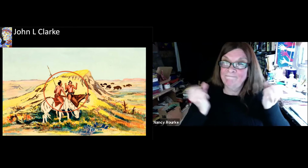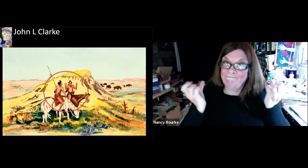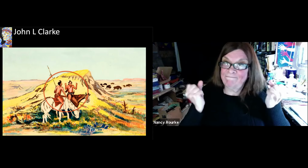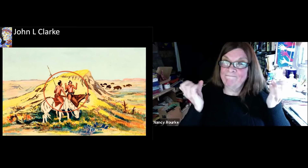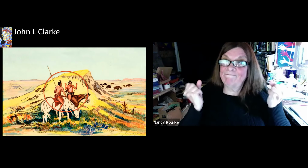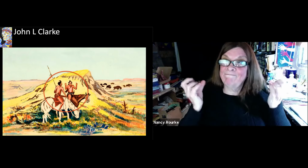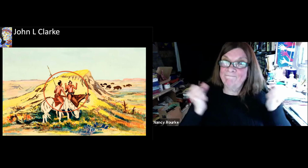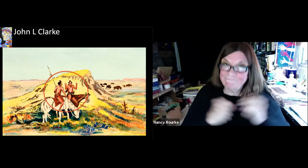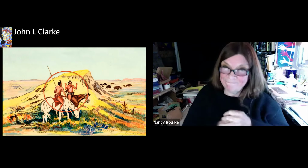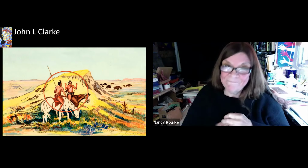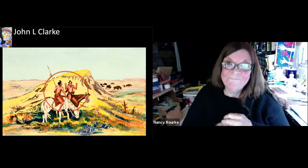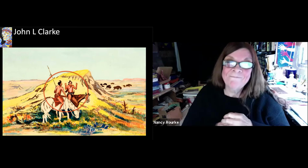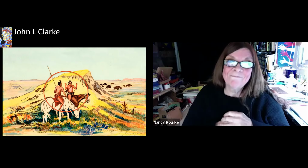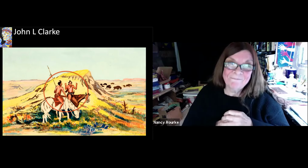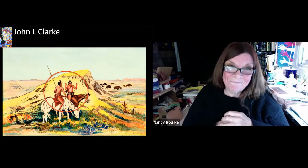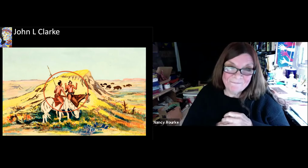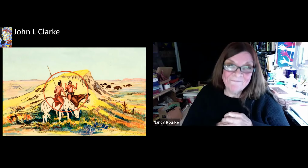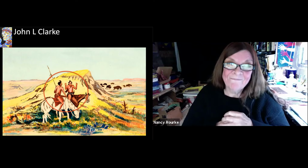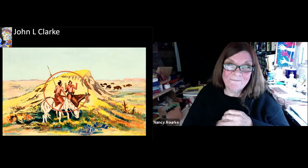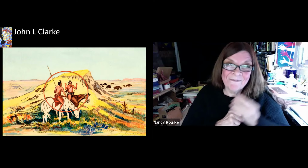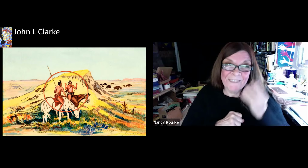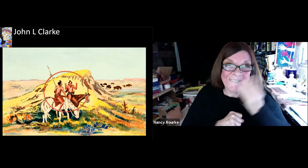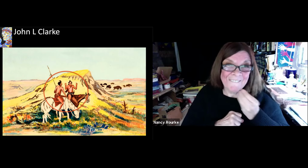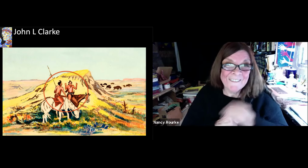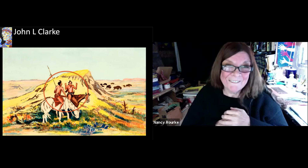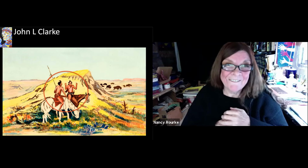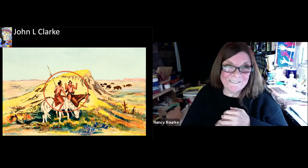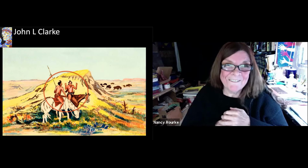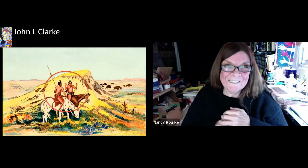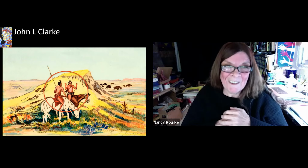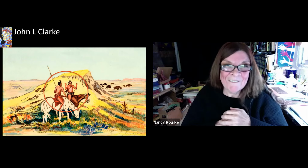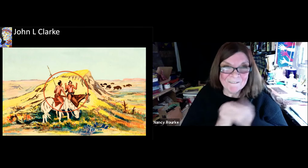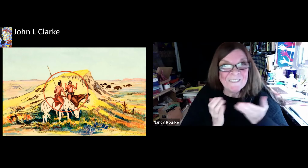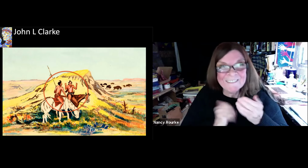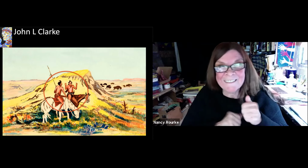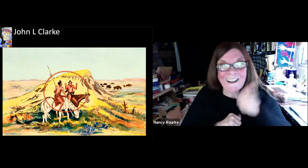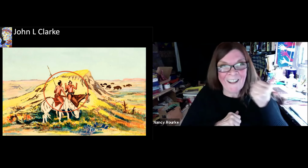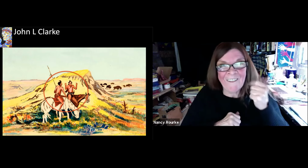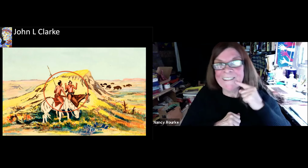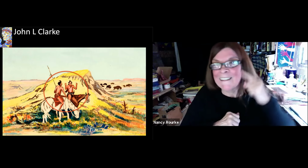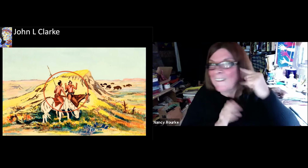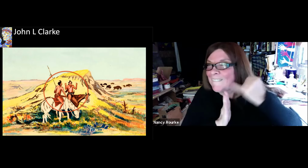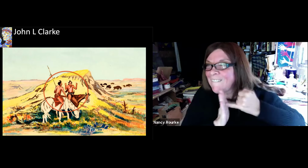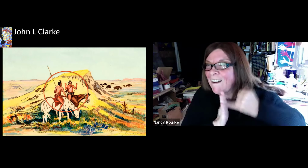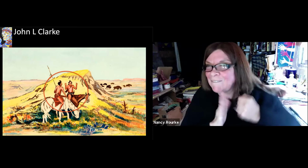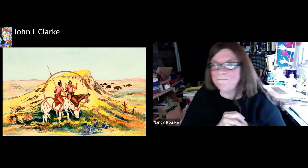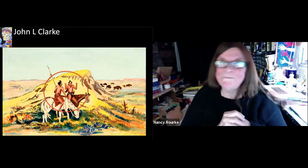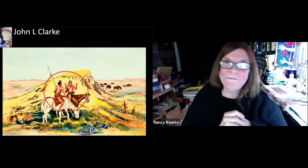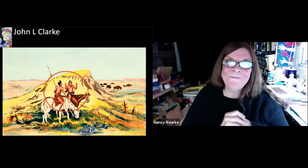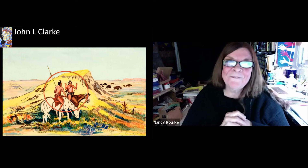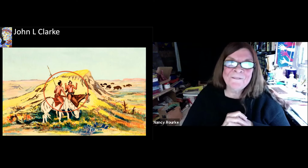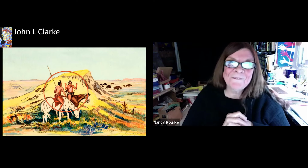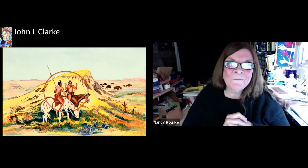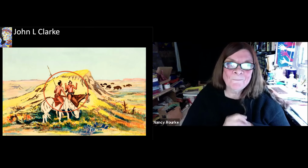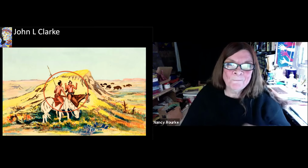And you can see that the two individuals there are communicating in sign language. It's beautiful. You can see the